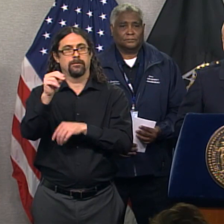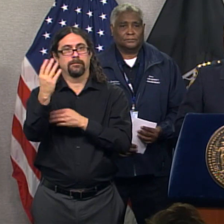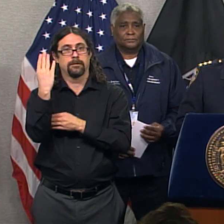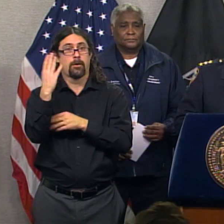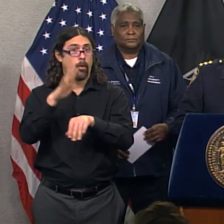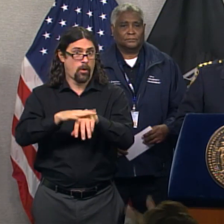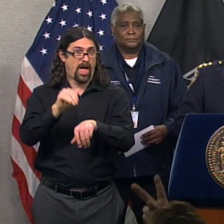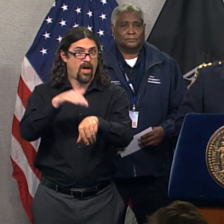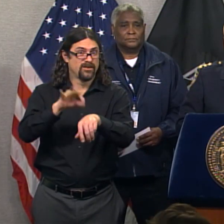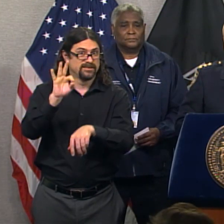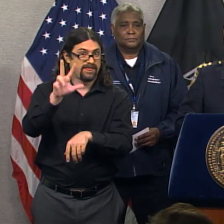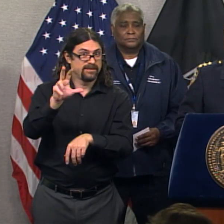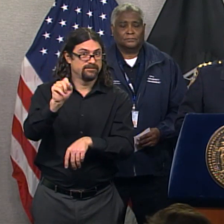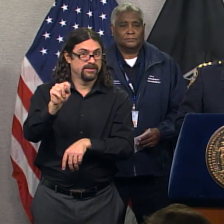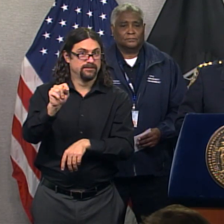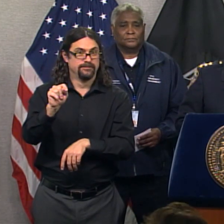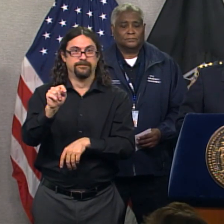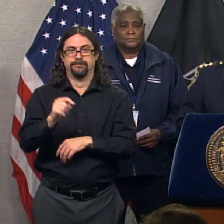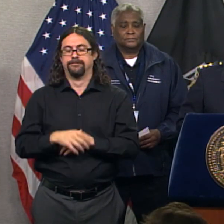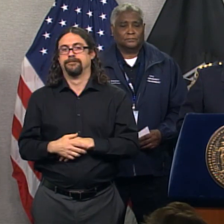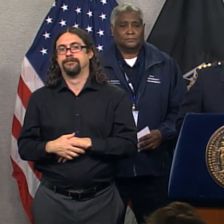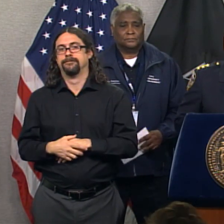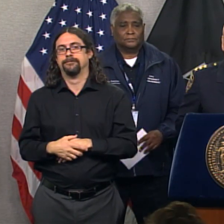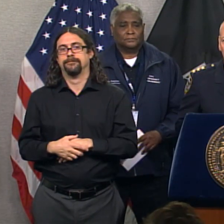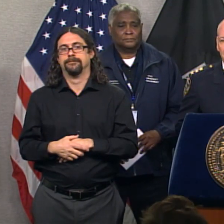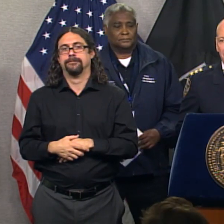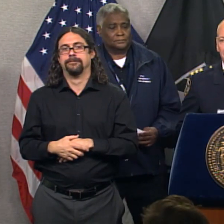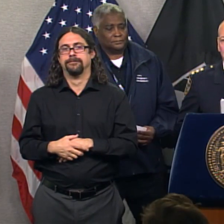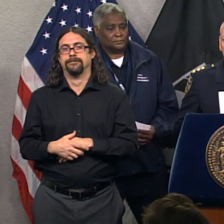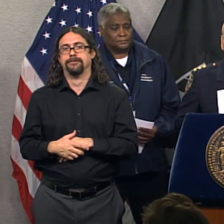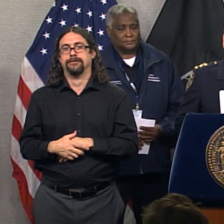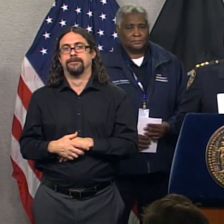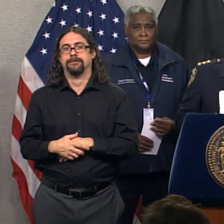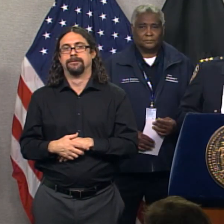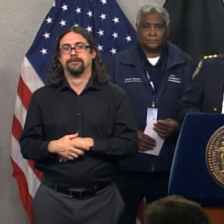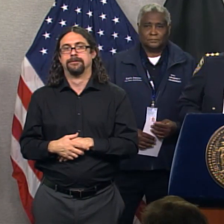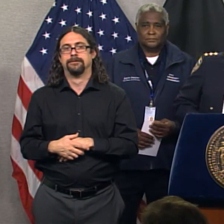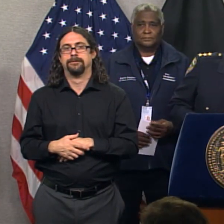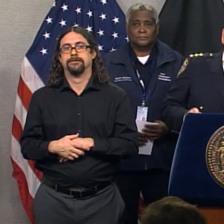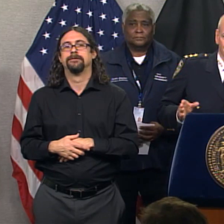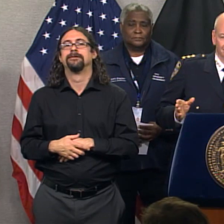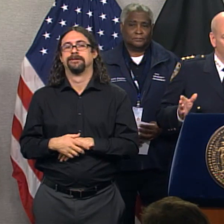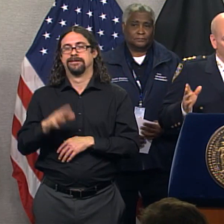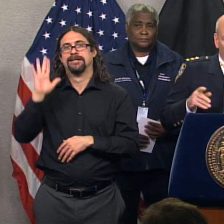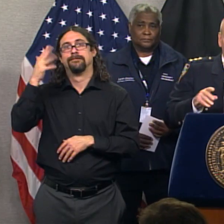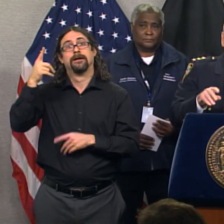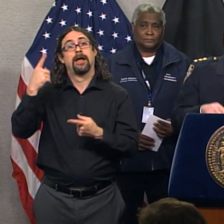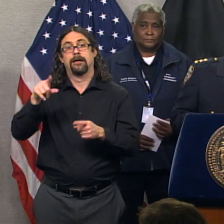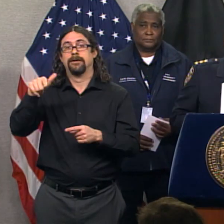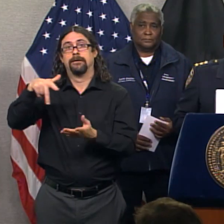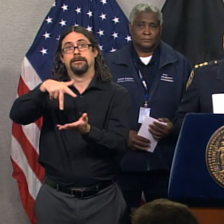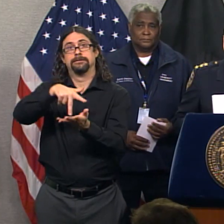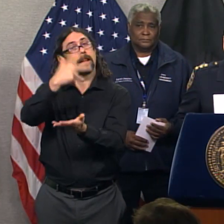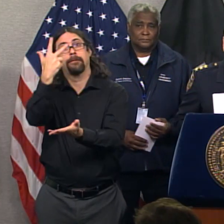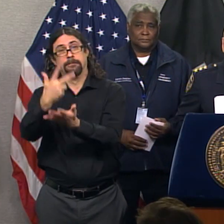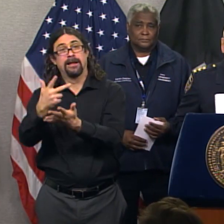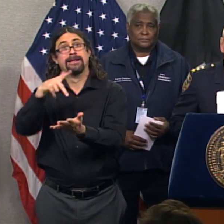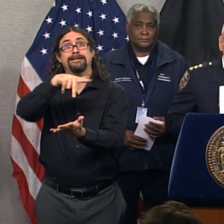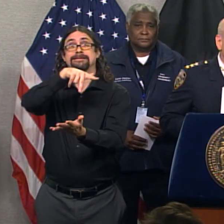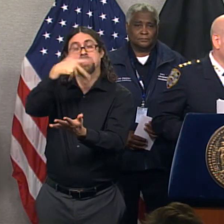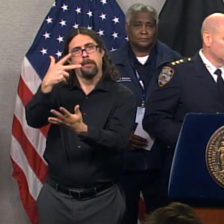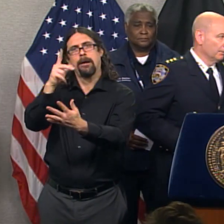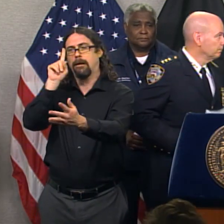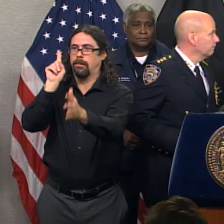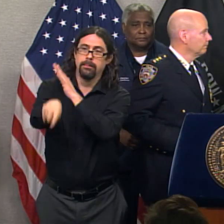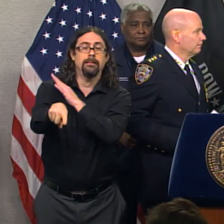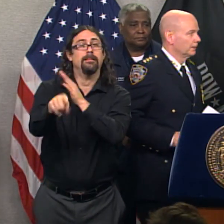the glass window, and he expired. Okay. Ages or any? I can get you that at a later date. Yeah,